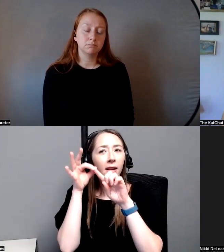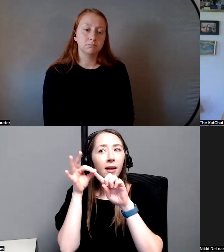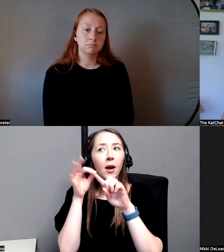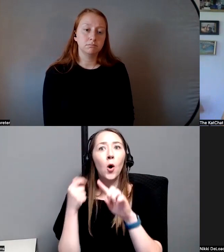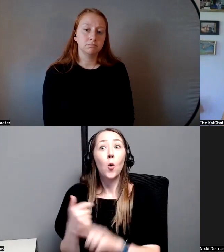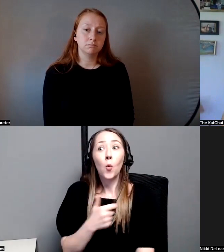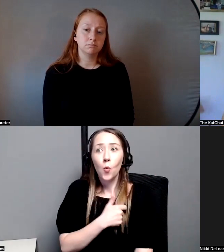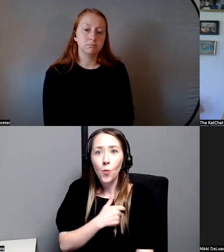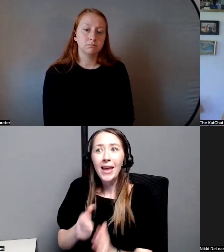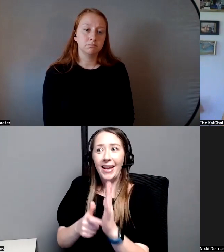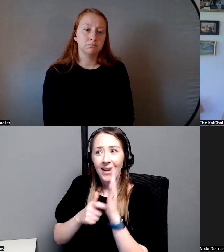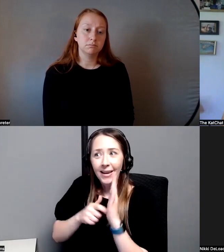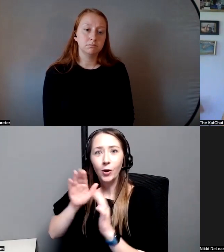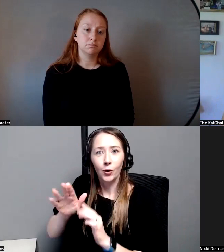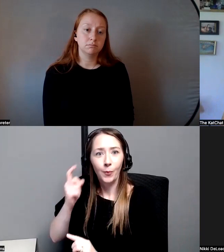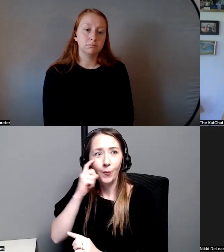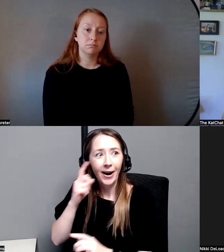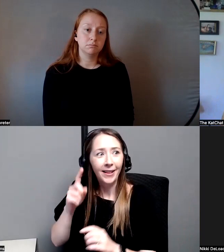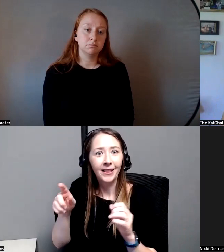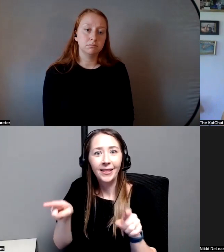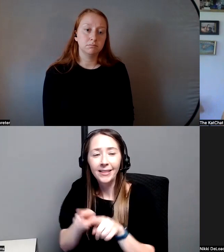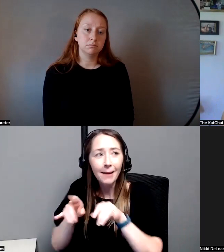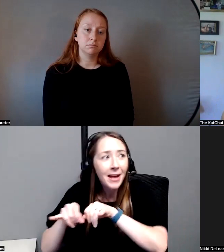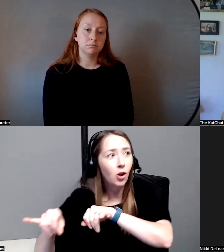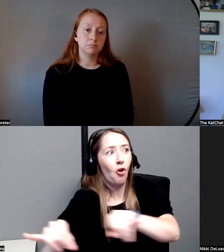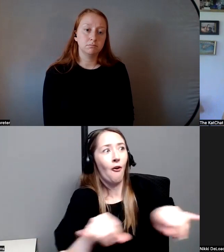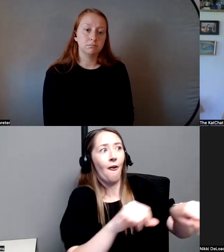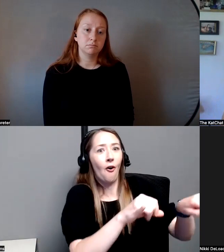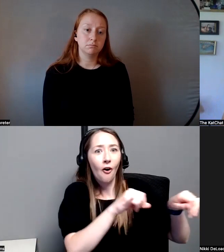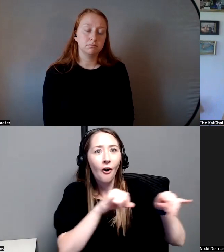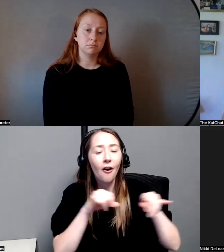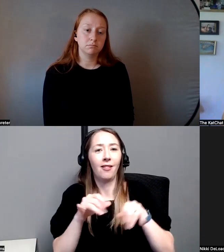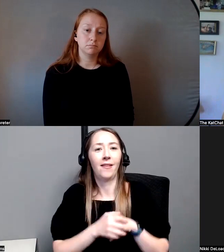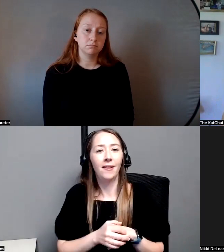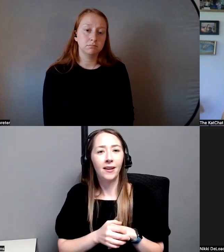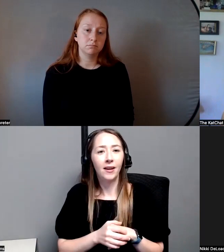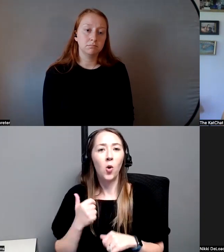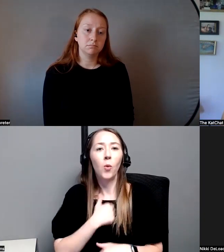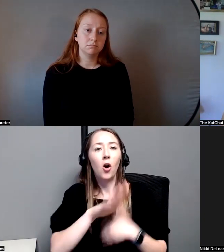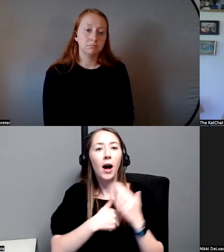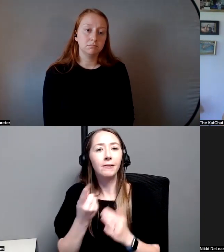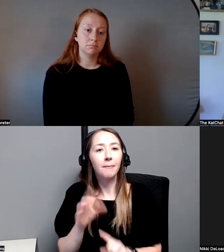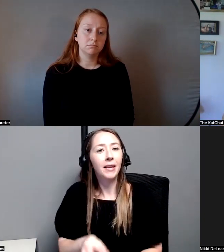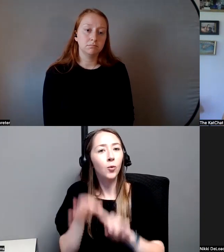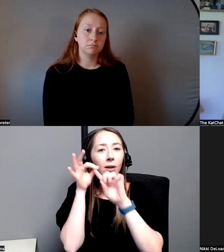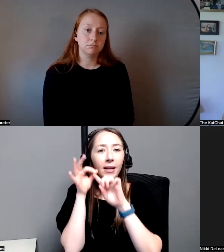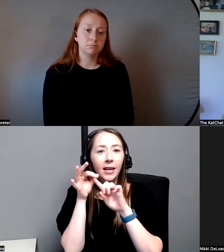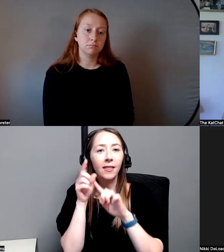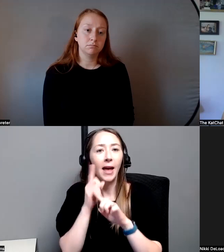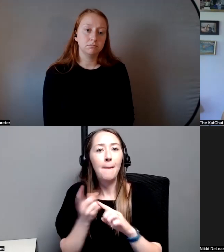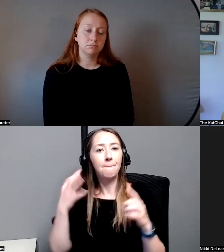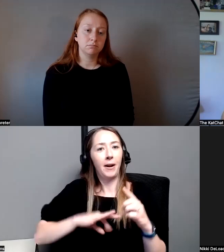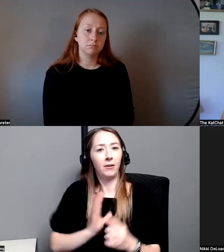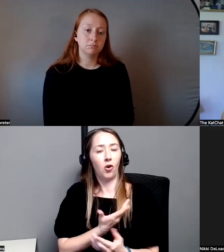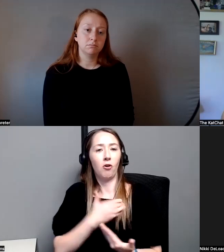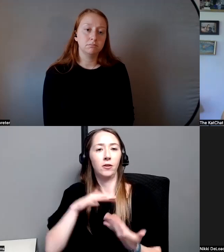need everybody's brain. We need what you bring to this world just as much as we need what everybody brings something different. So that movie